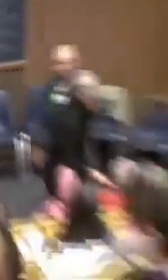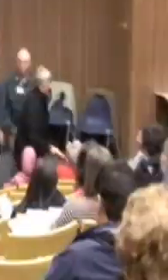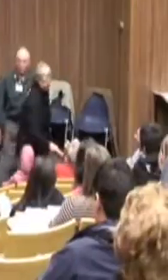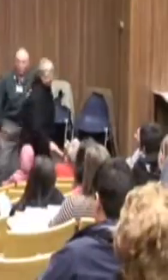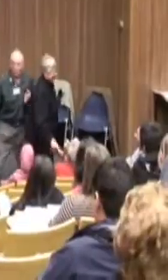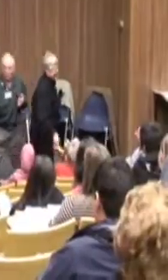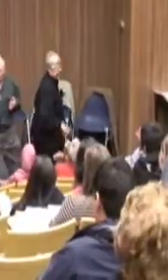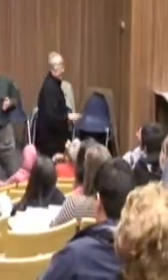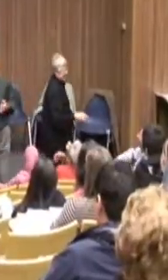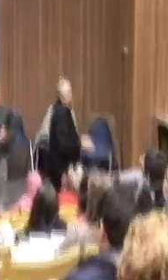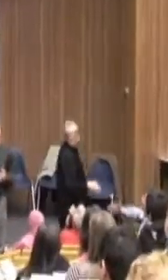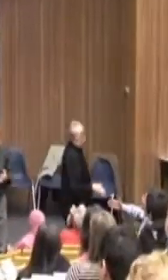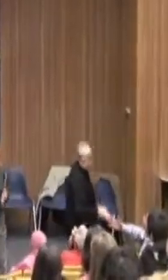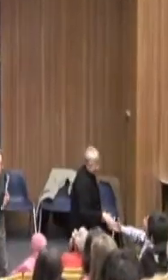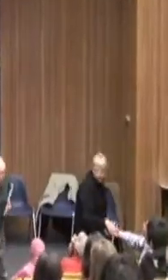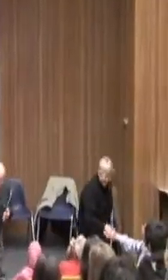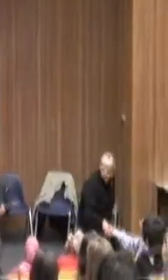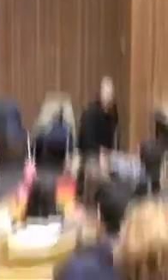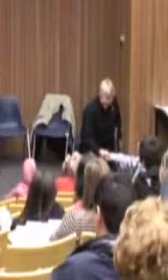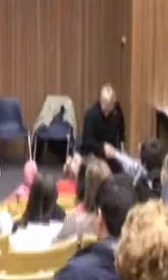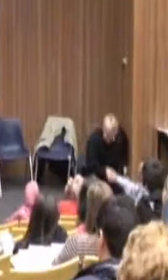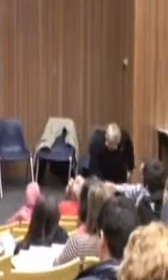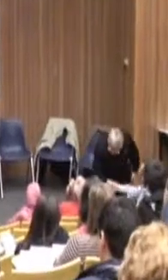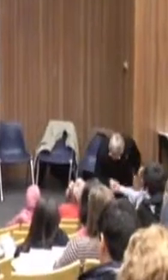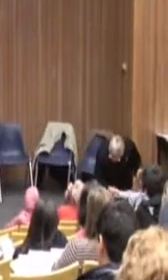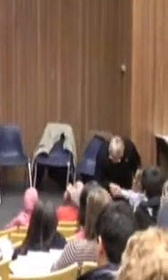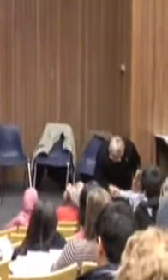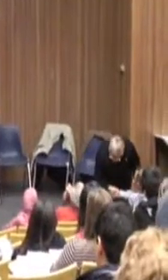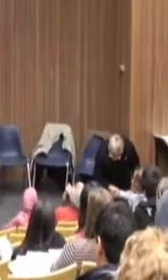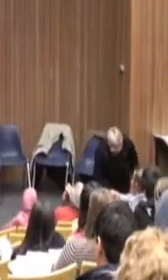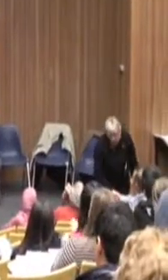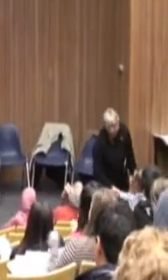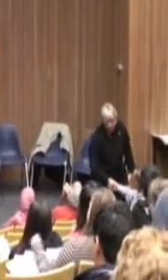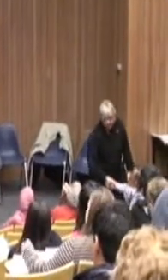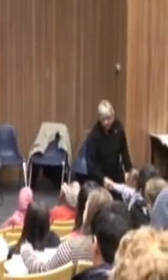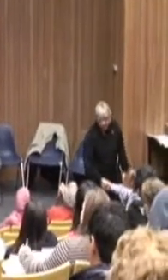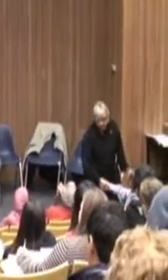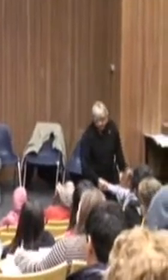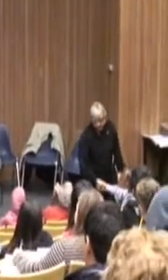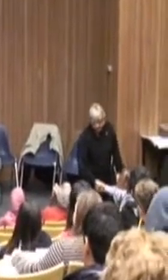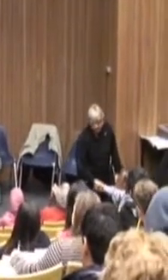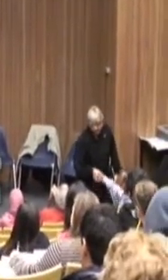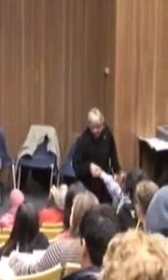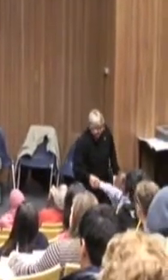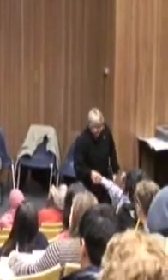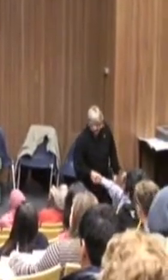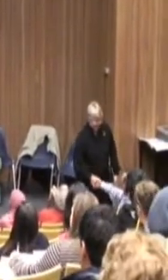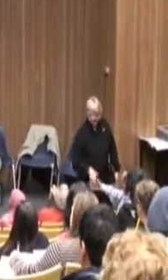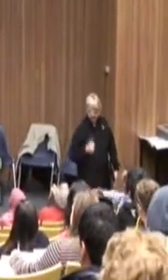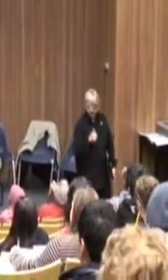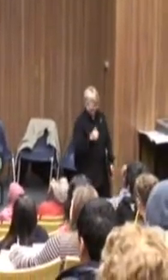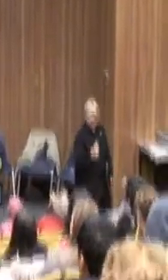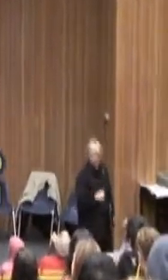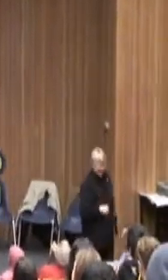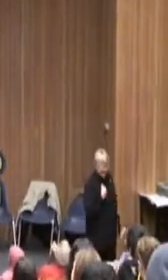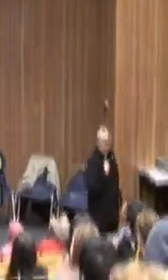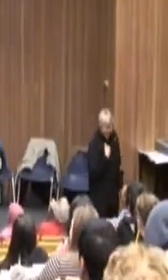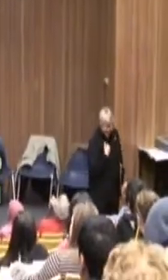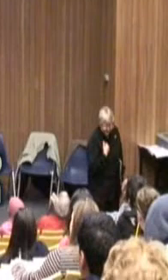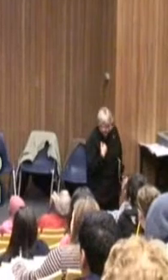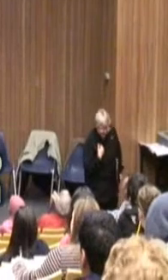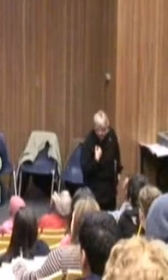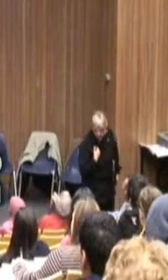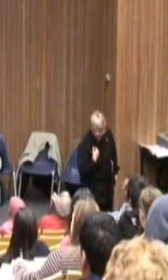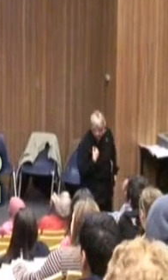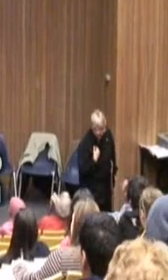working to end racial profiling, bringing human rights into the struggle. So what is racial profiling? Racial profiling is any